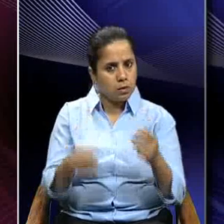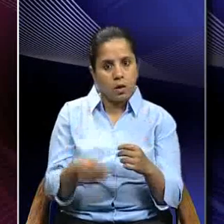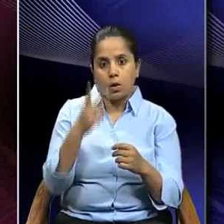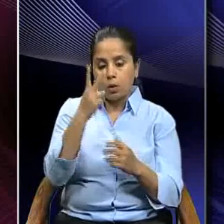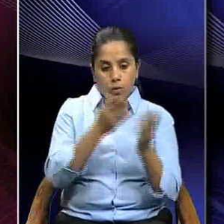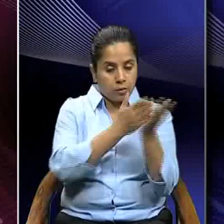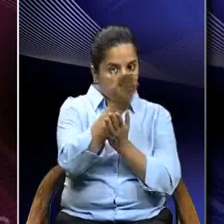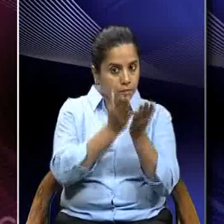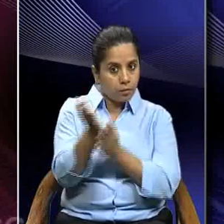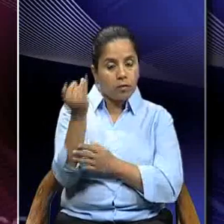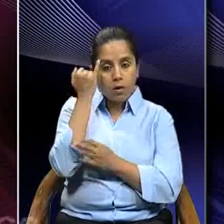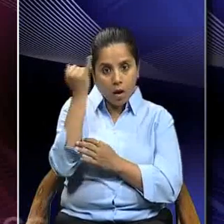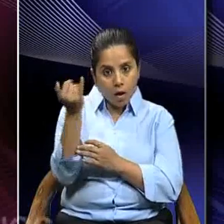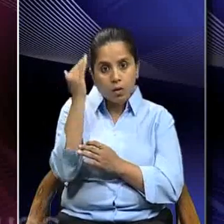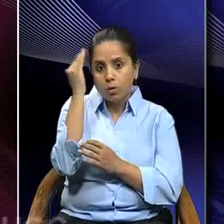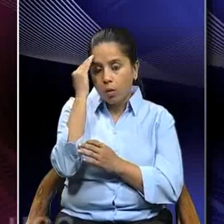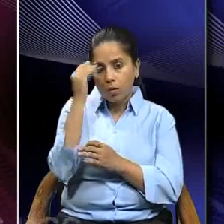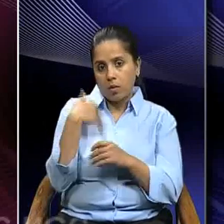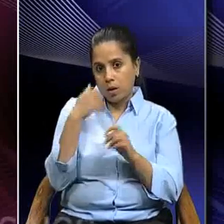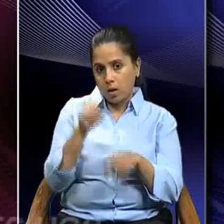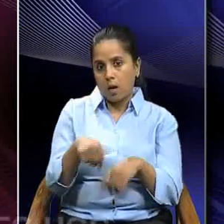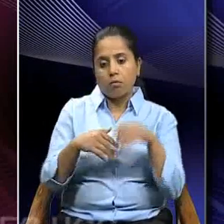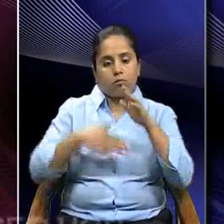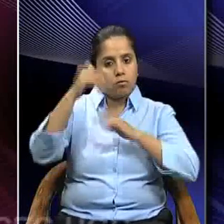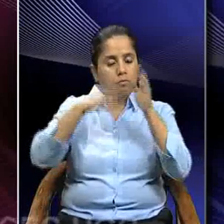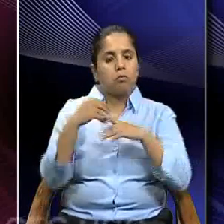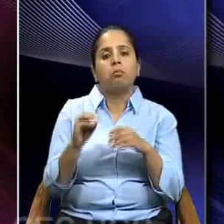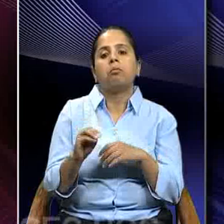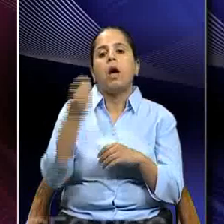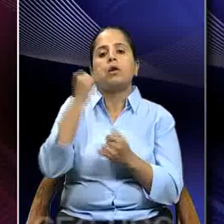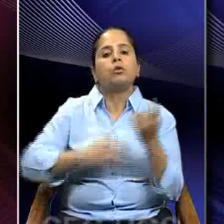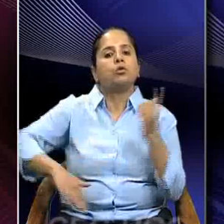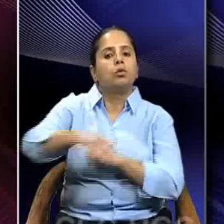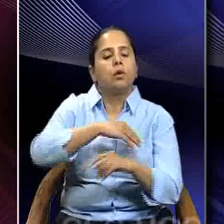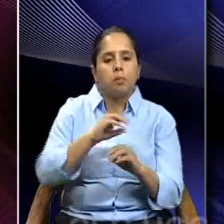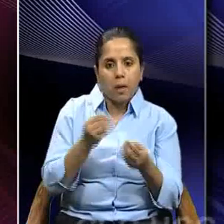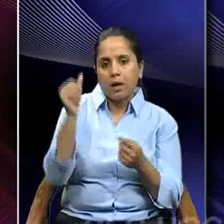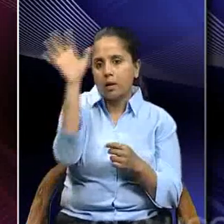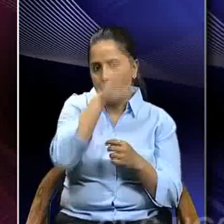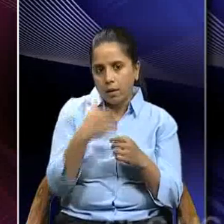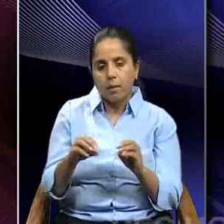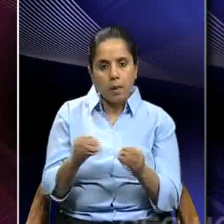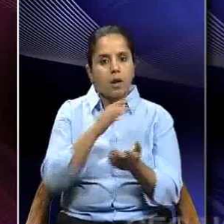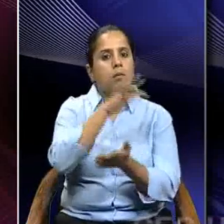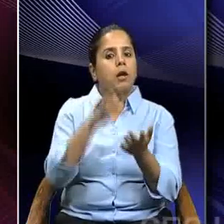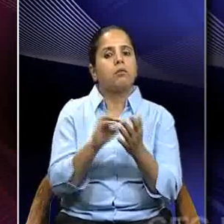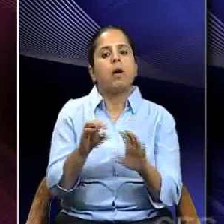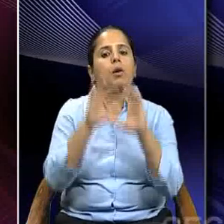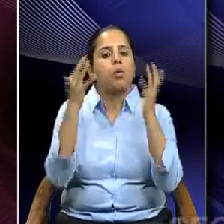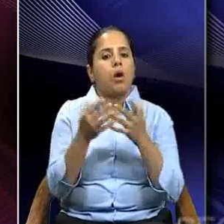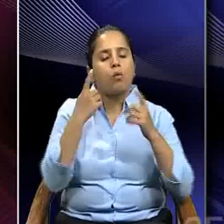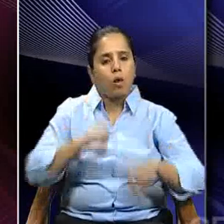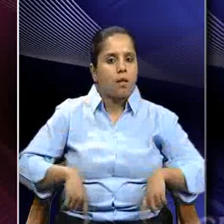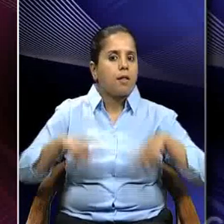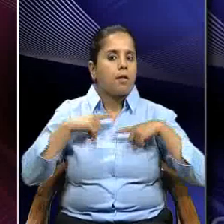streams of ideas and knowledge, we can move towards building a better society, a better nation, a better place, better world to live. The